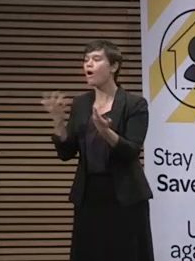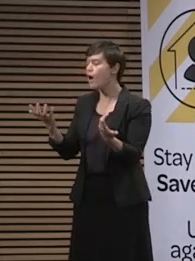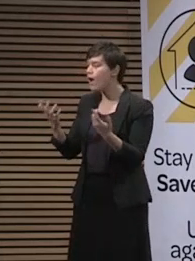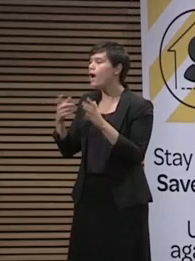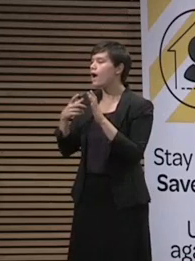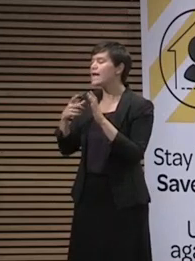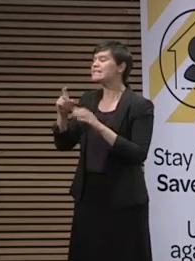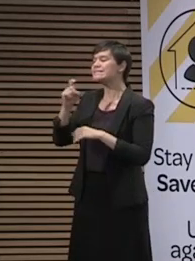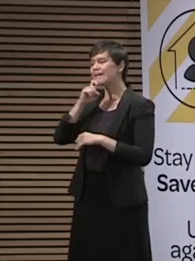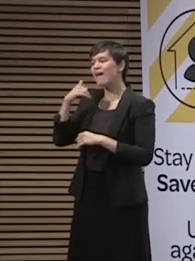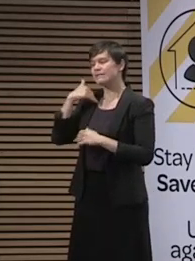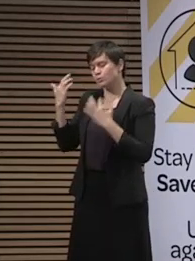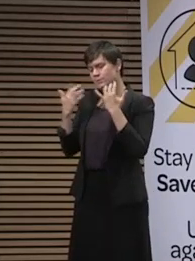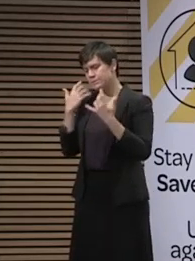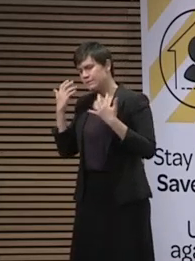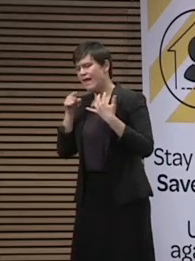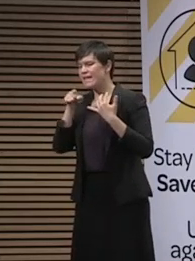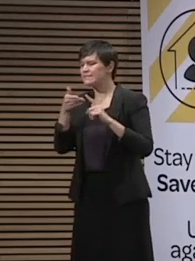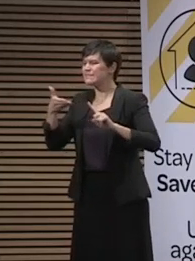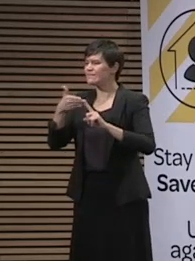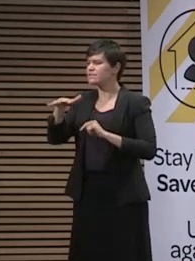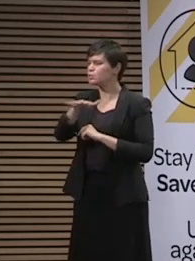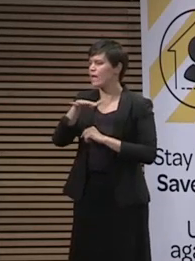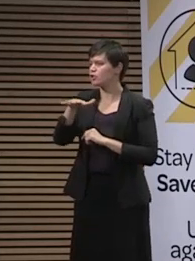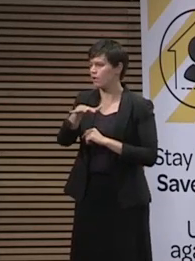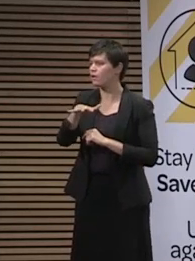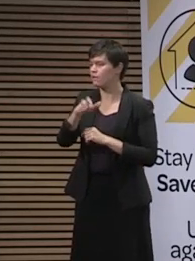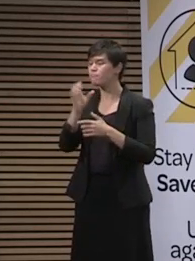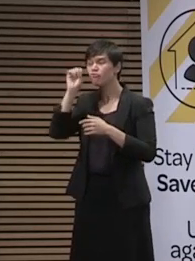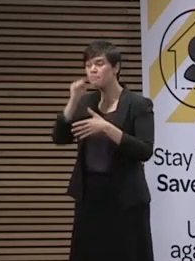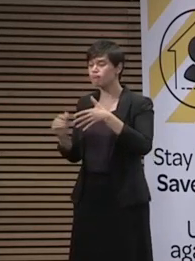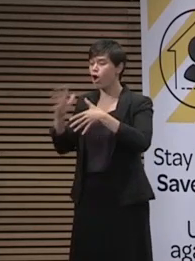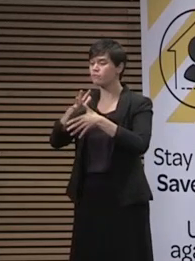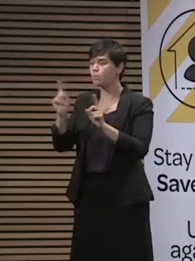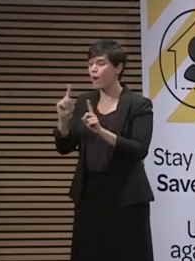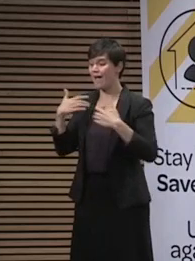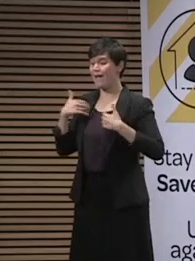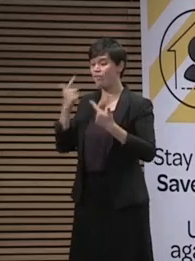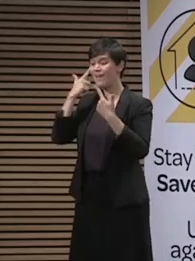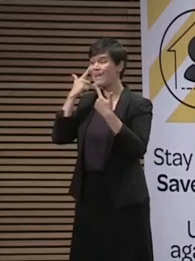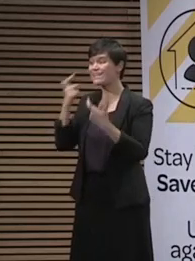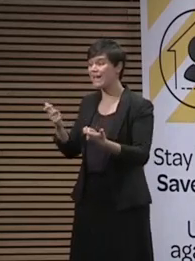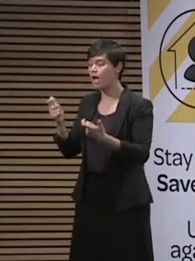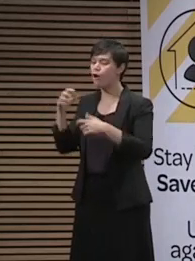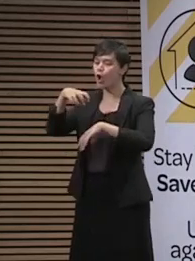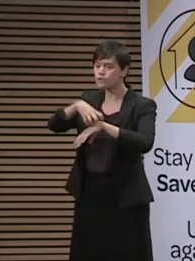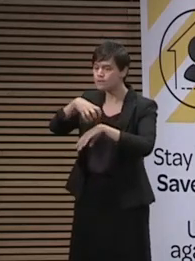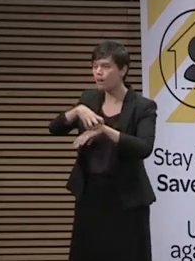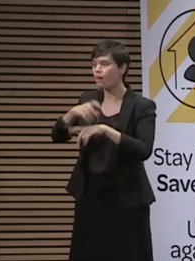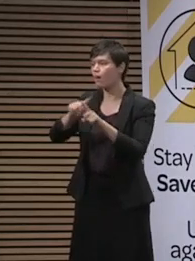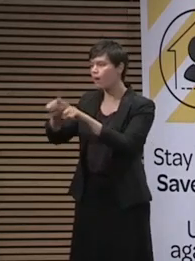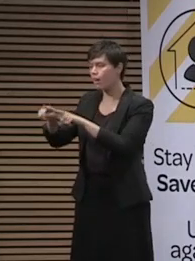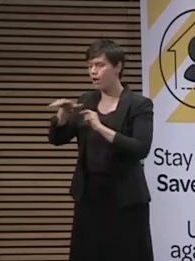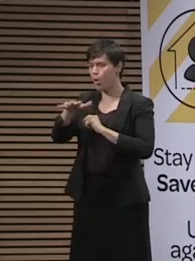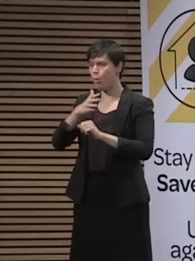first principle is we do not want COVID-19 in our healthcare institutions, and I think all New Zealanders would support